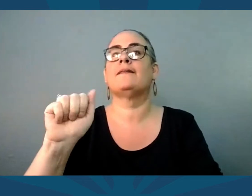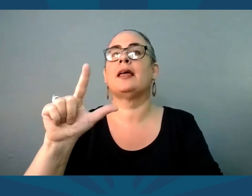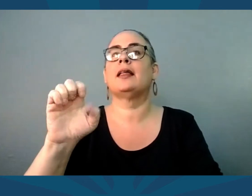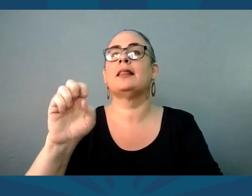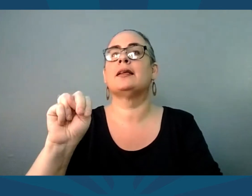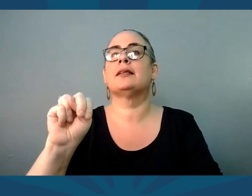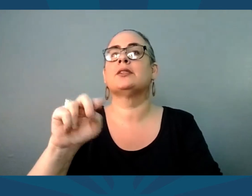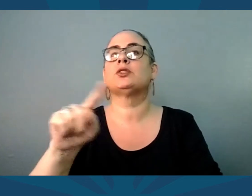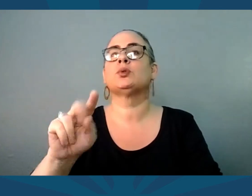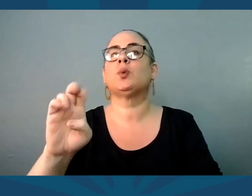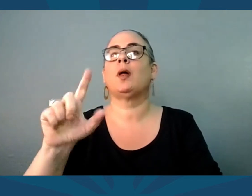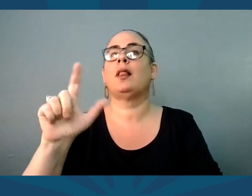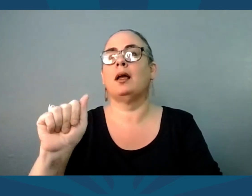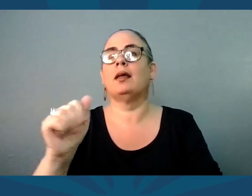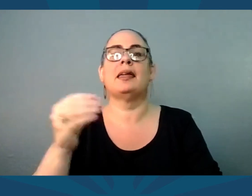Ray Valenzuela